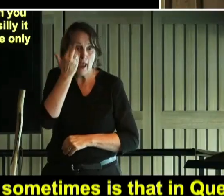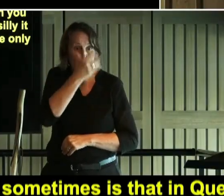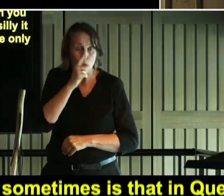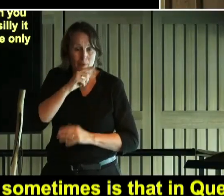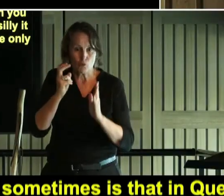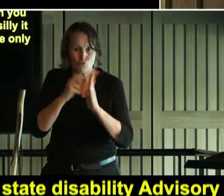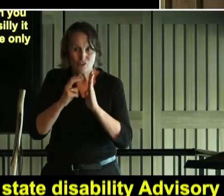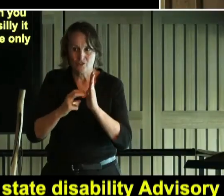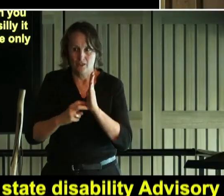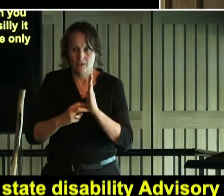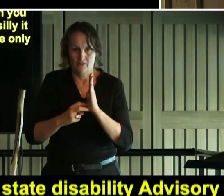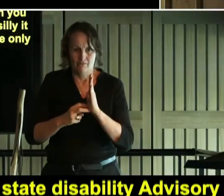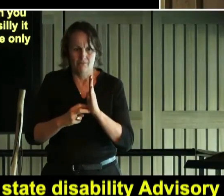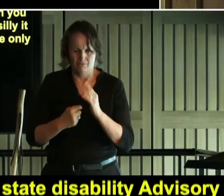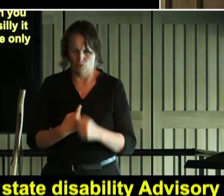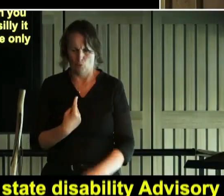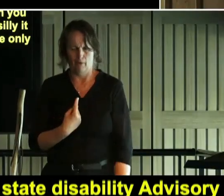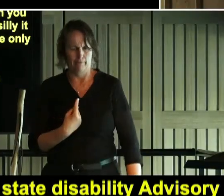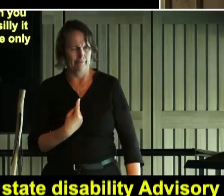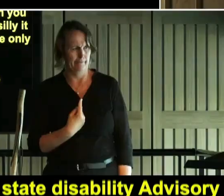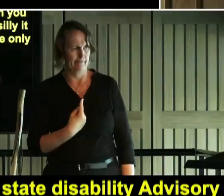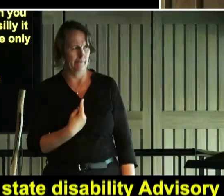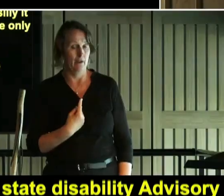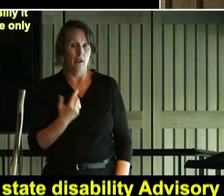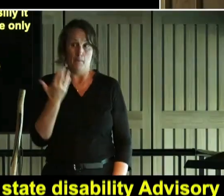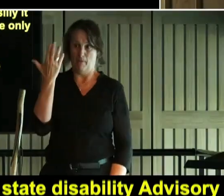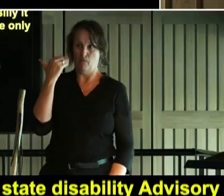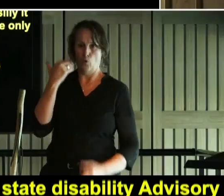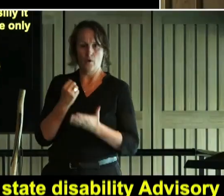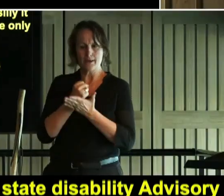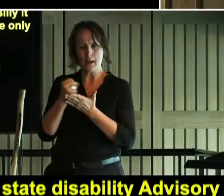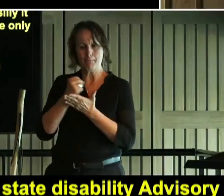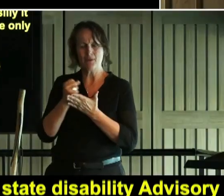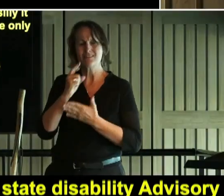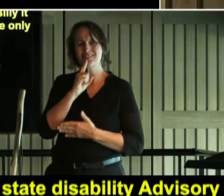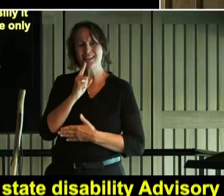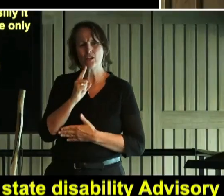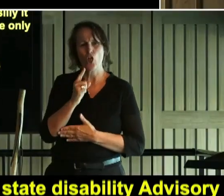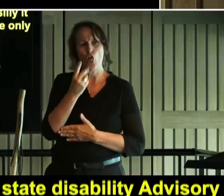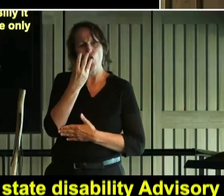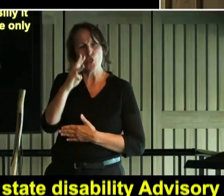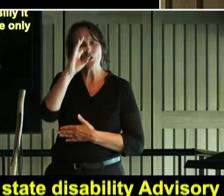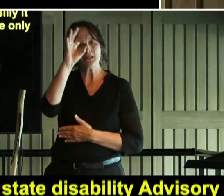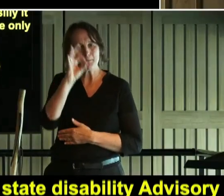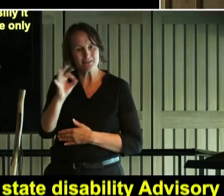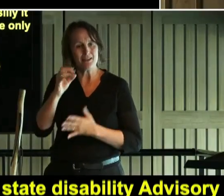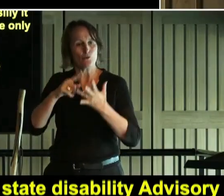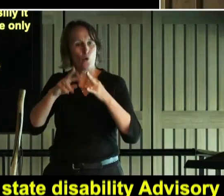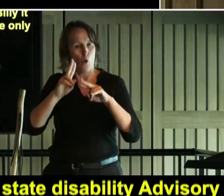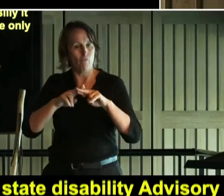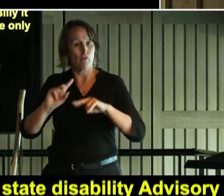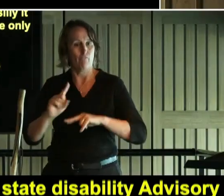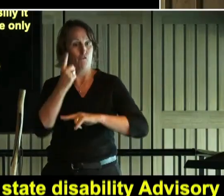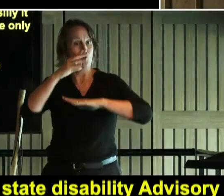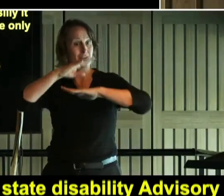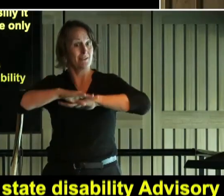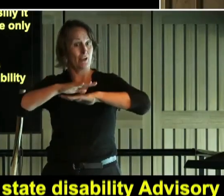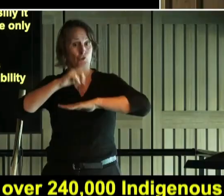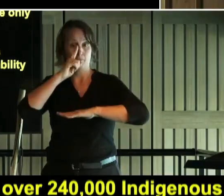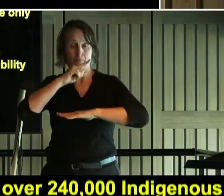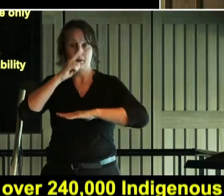registered. The last statistics on disability said that around 30% of First Nations